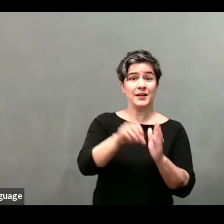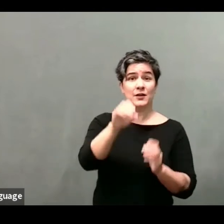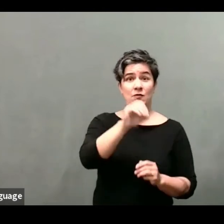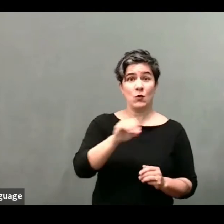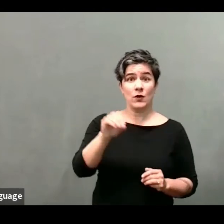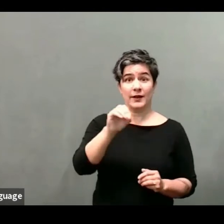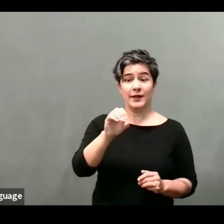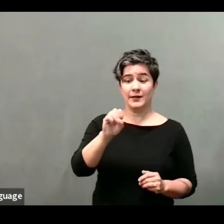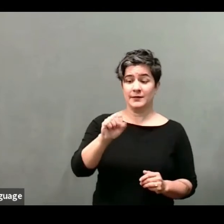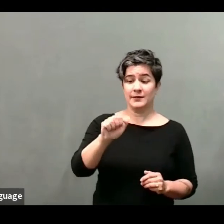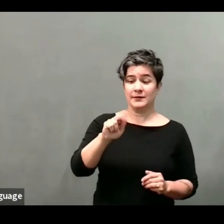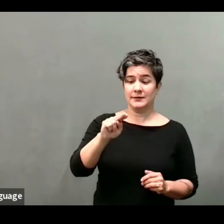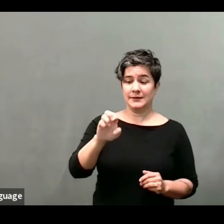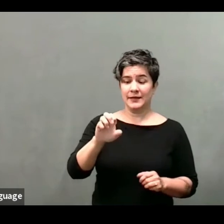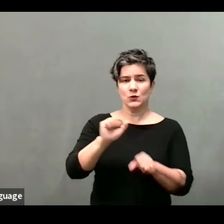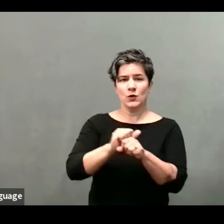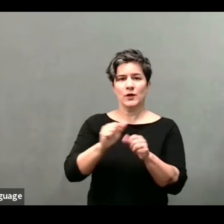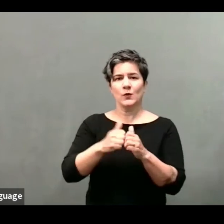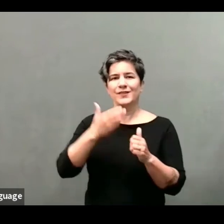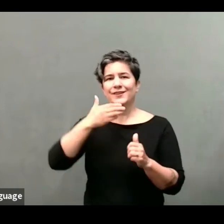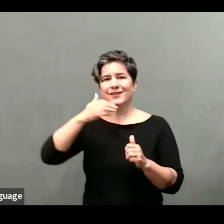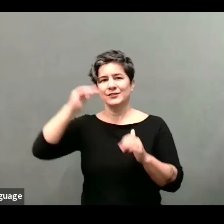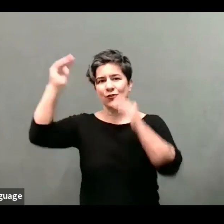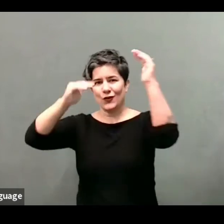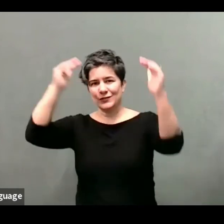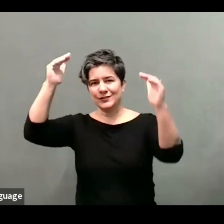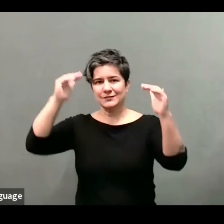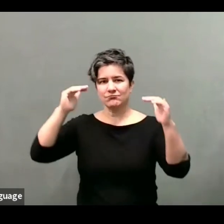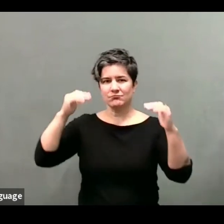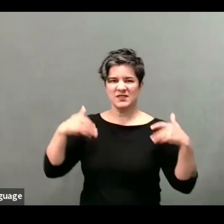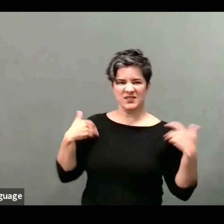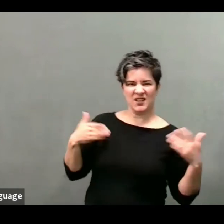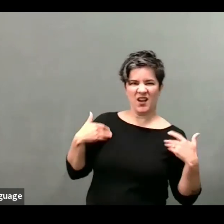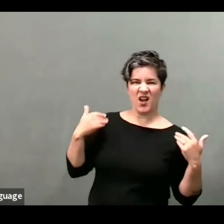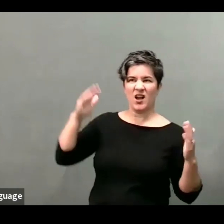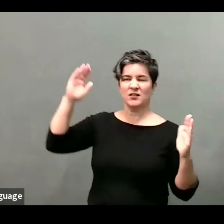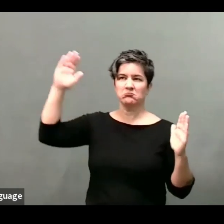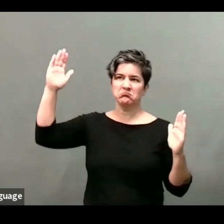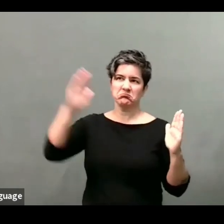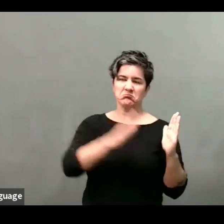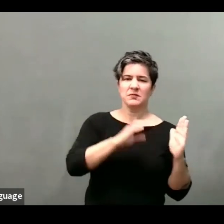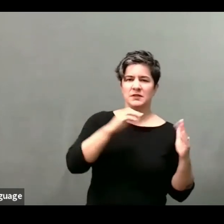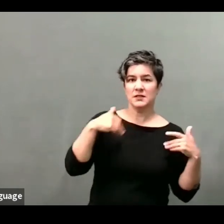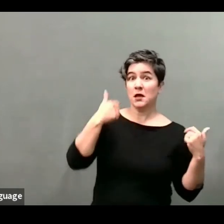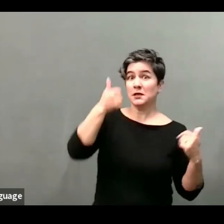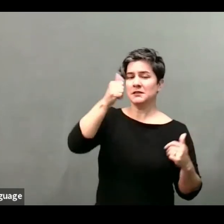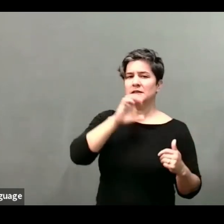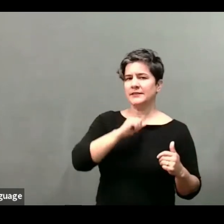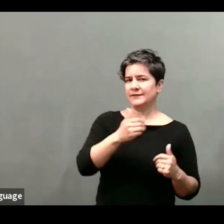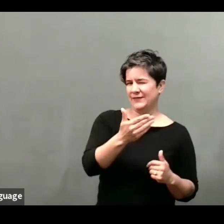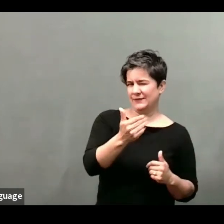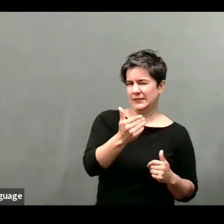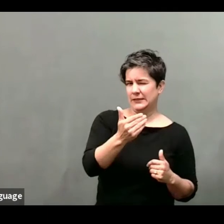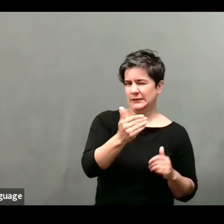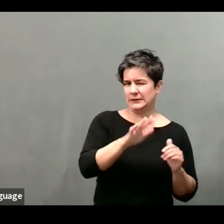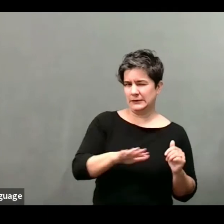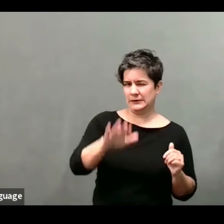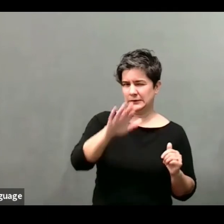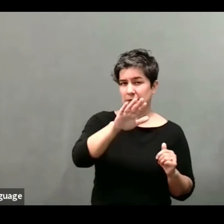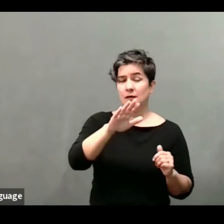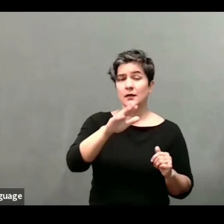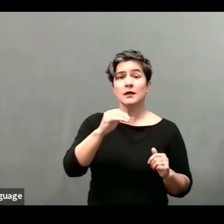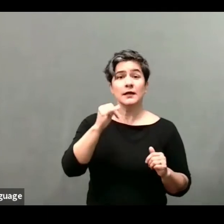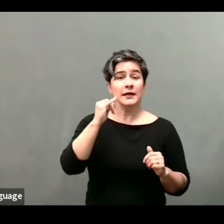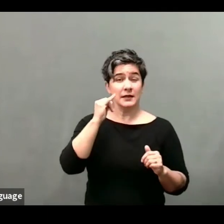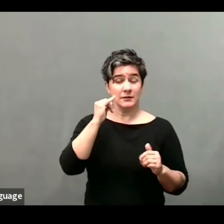Oregon work with adults and adolescents, typically down to about 15 years of age. But I would recommend,